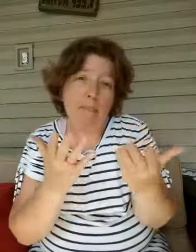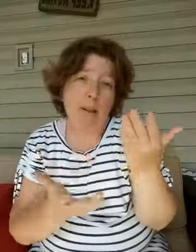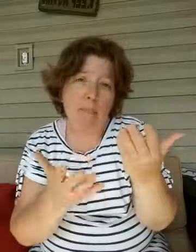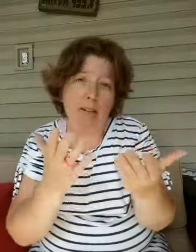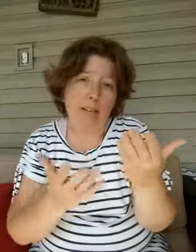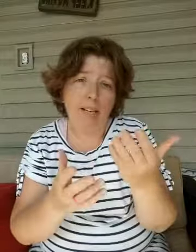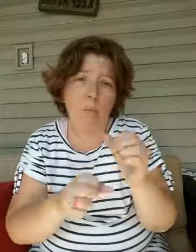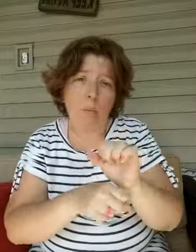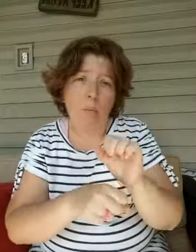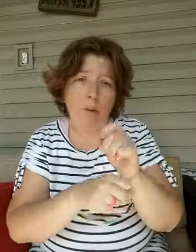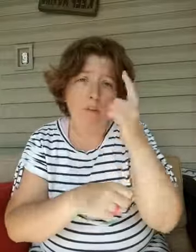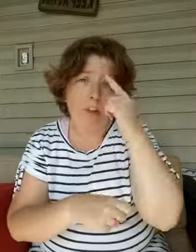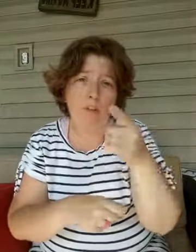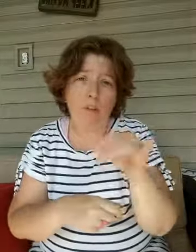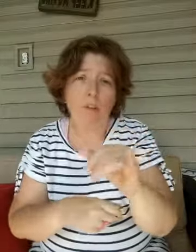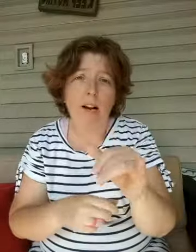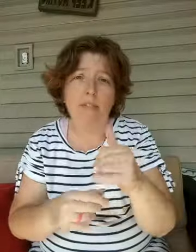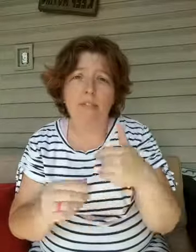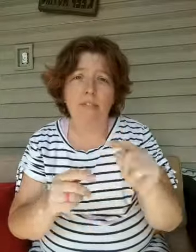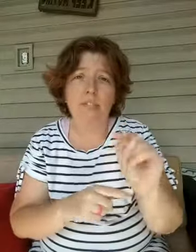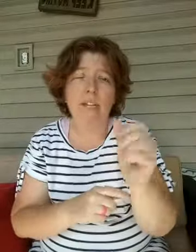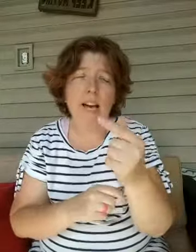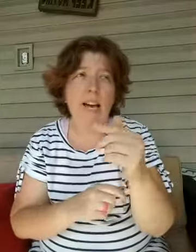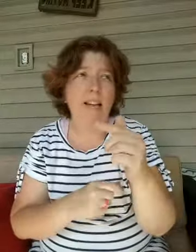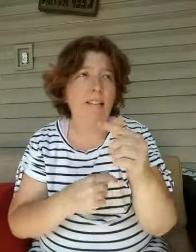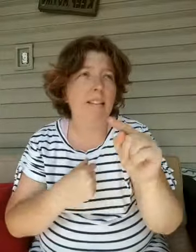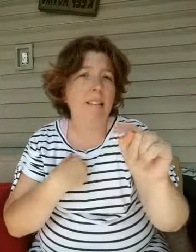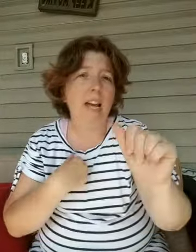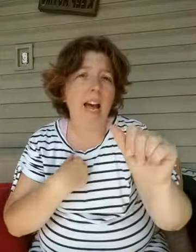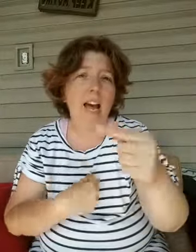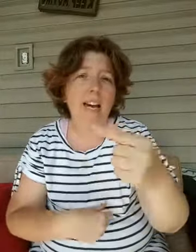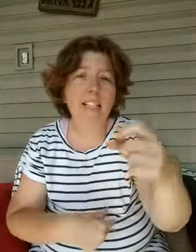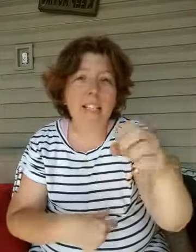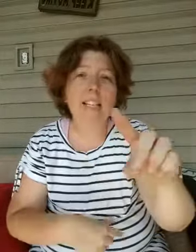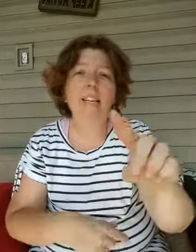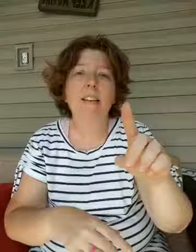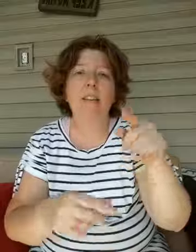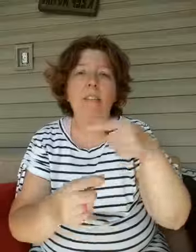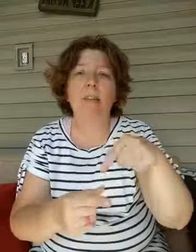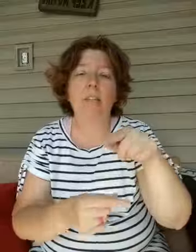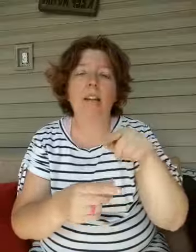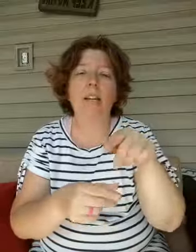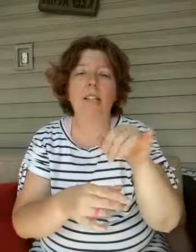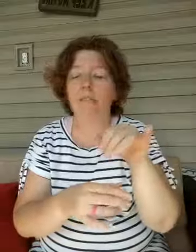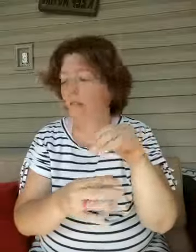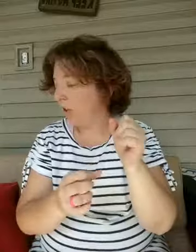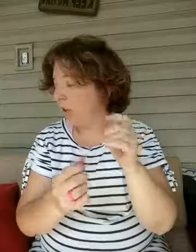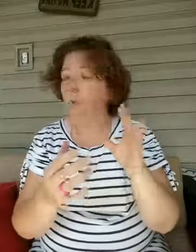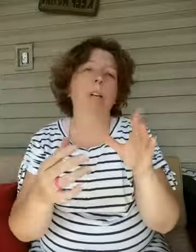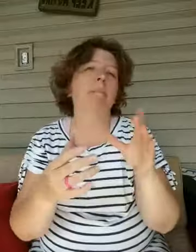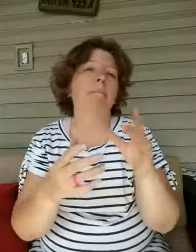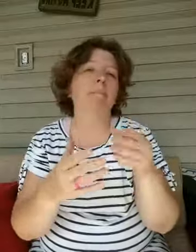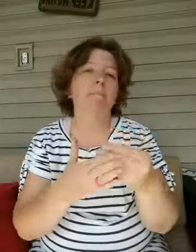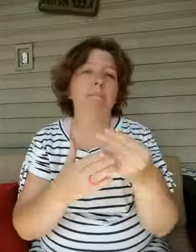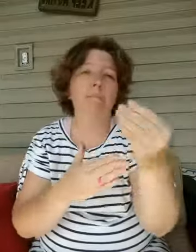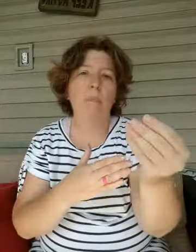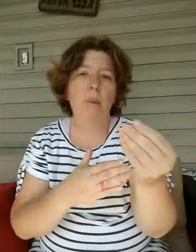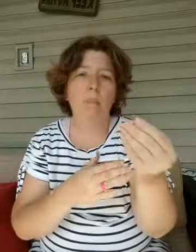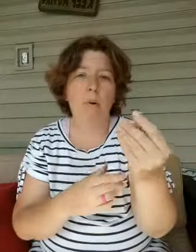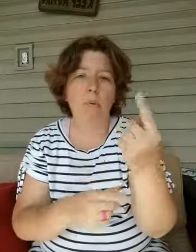maybe it will work for you too. I've tagged them in it so you can purchase